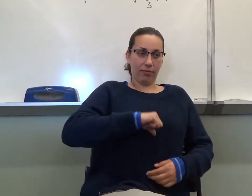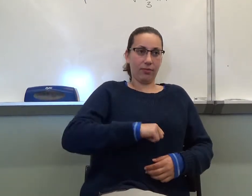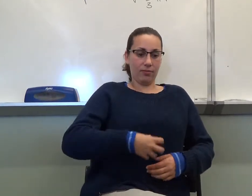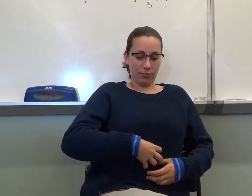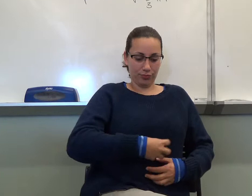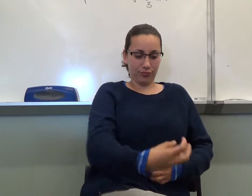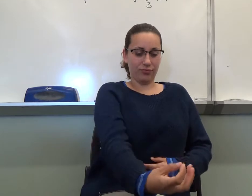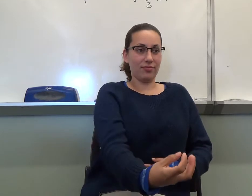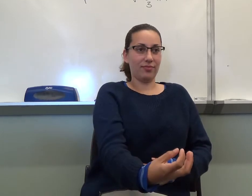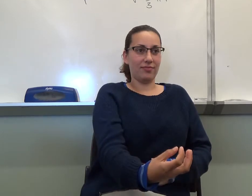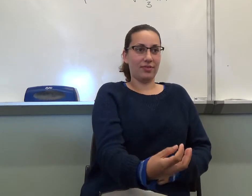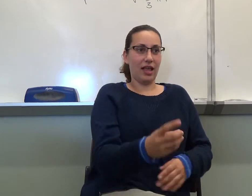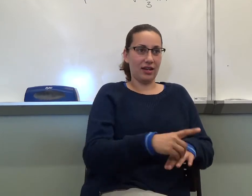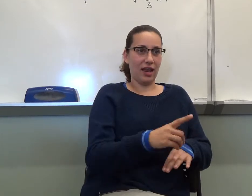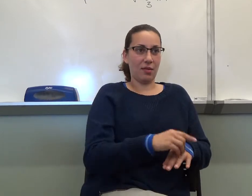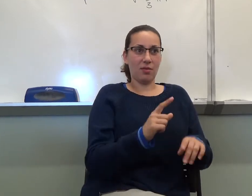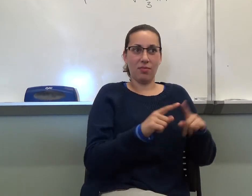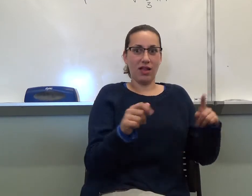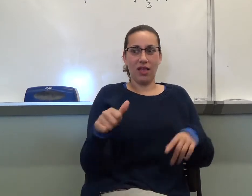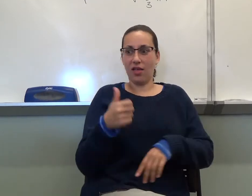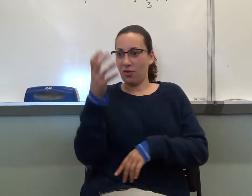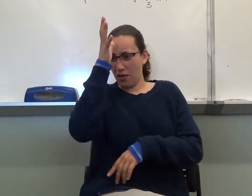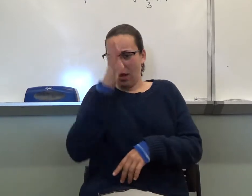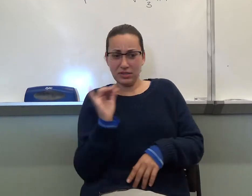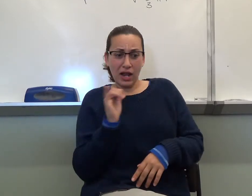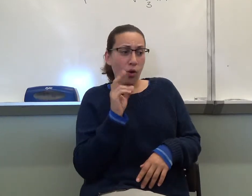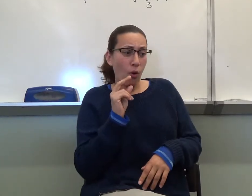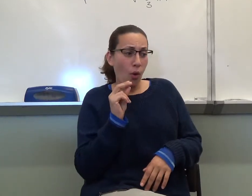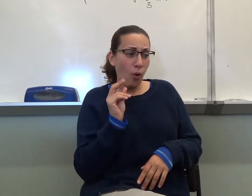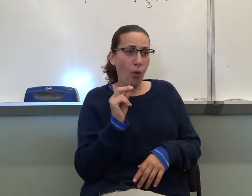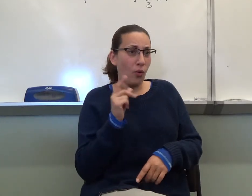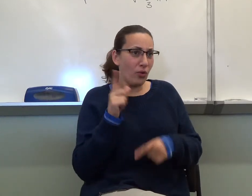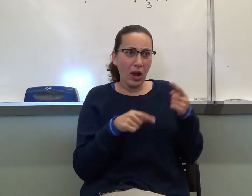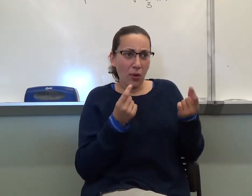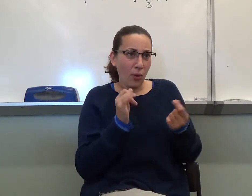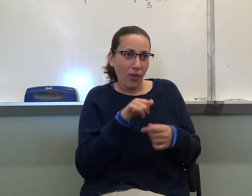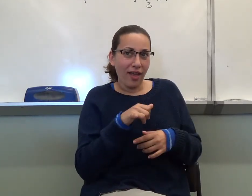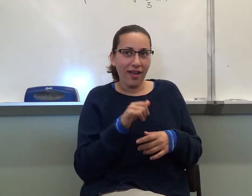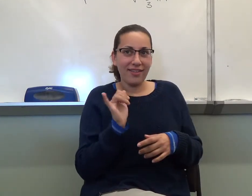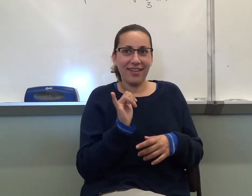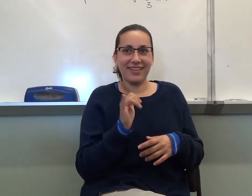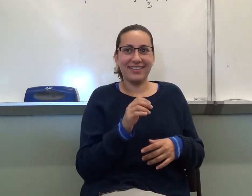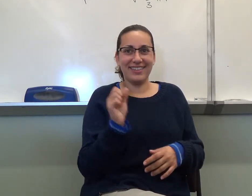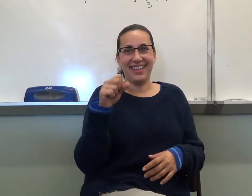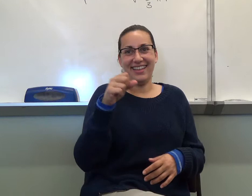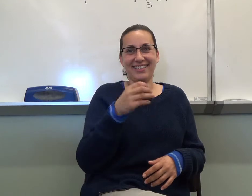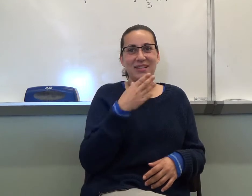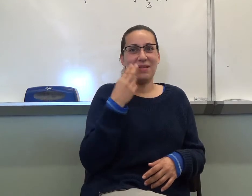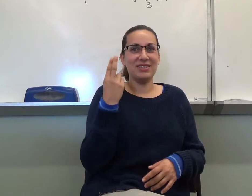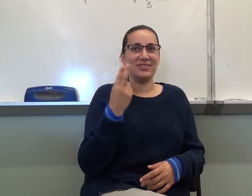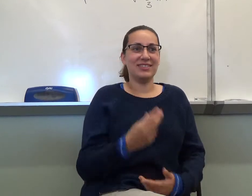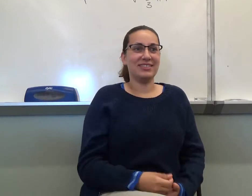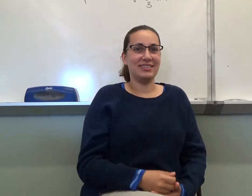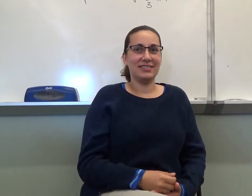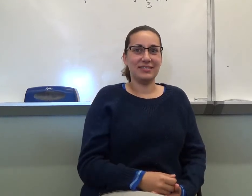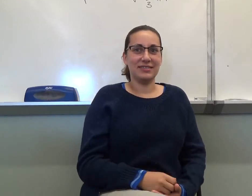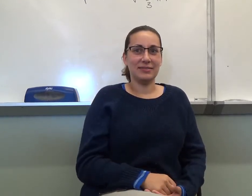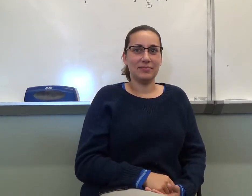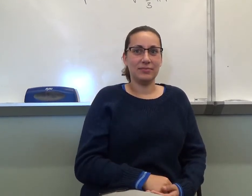Alicia the same. So that's going to be the center of our bar for each one of these particular hurricanes. All right, for